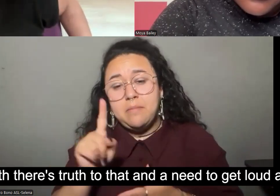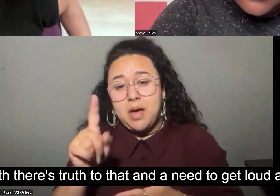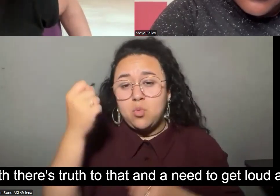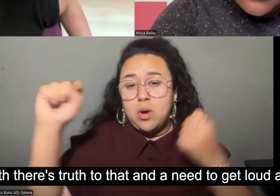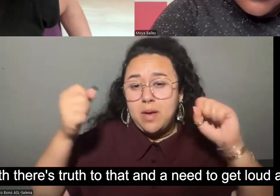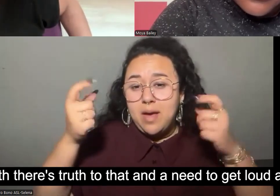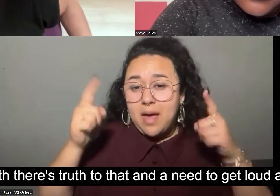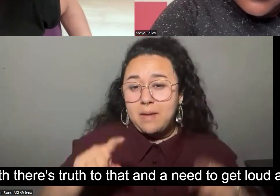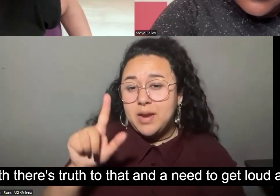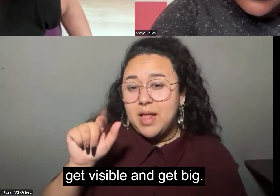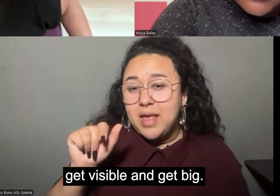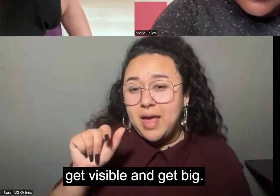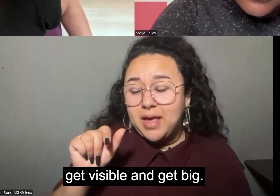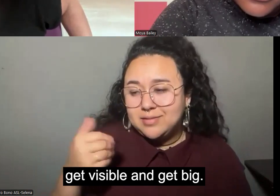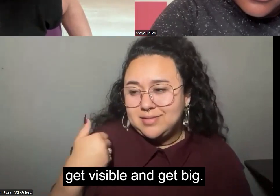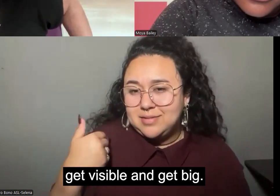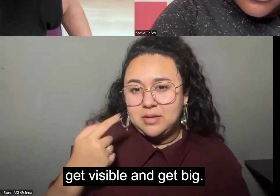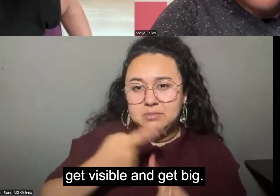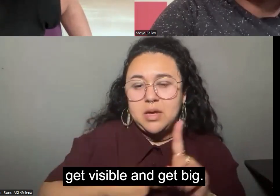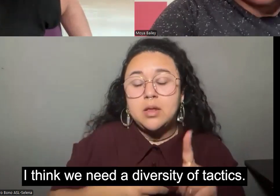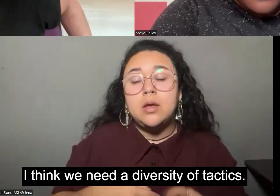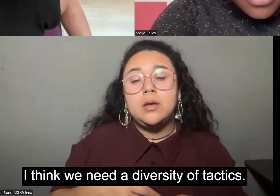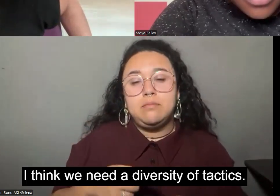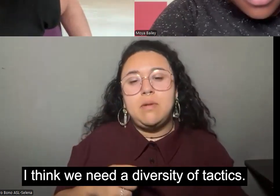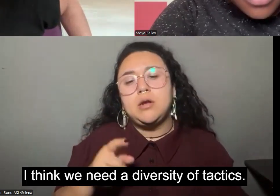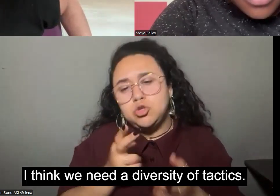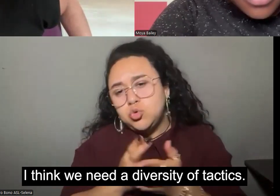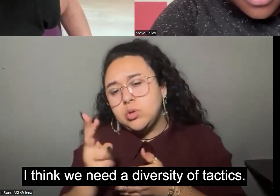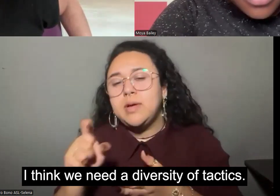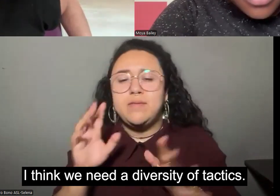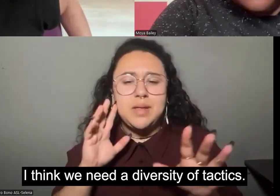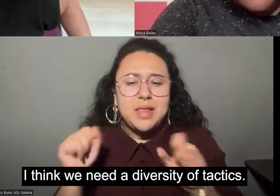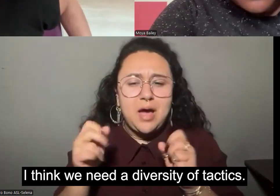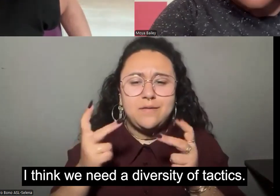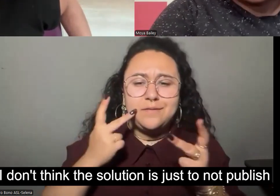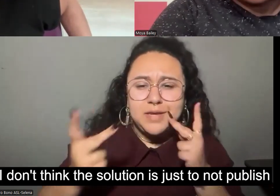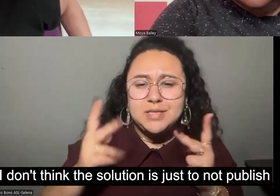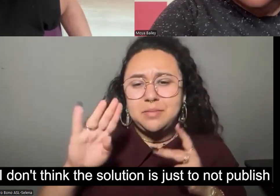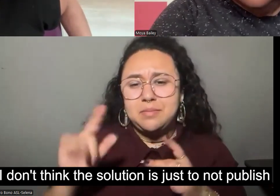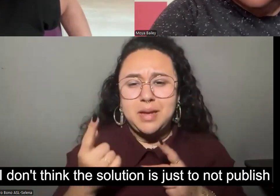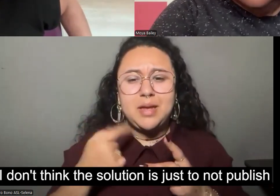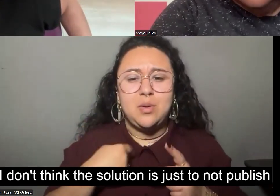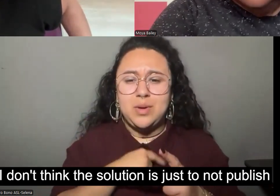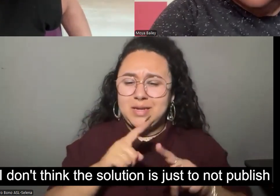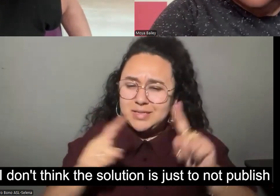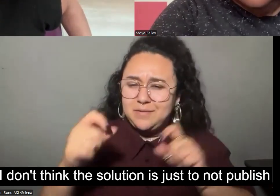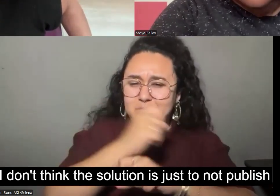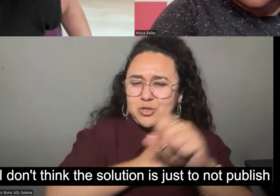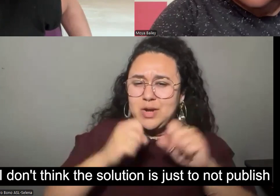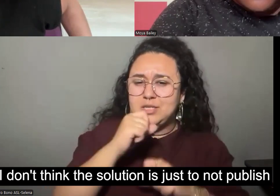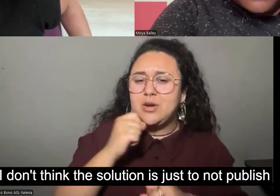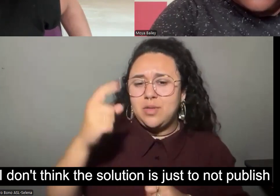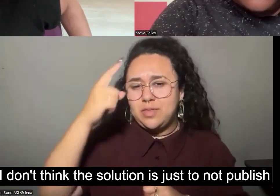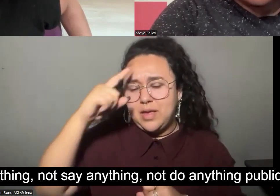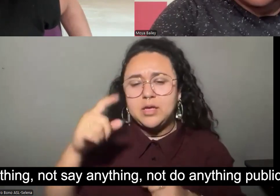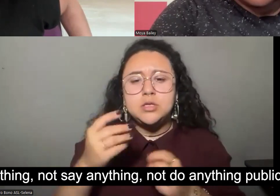truth to that. And there's also a real need to get loud and to get visible and to get big. And I think we need a diversity of tactics. So I don't think the solution is just